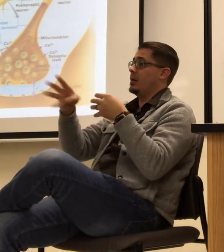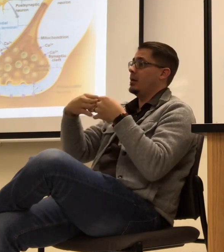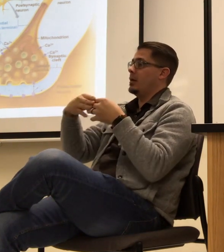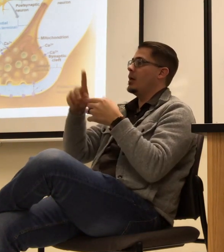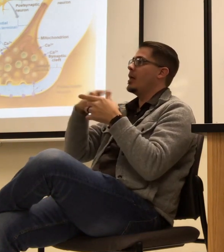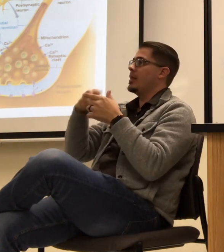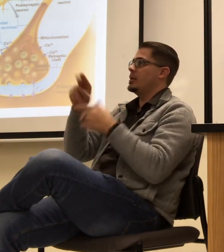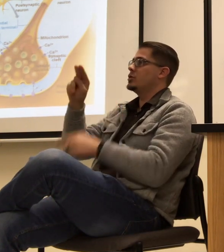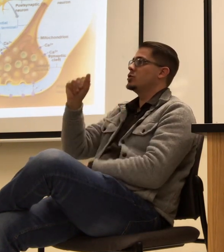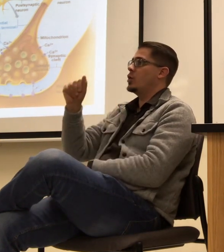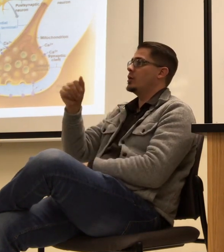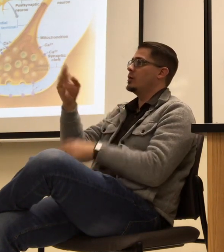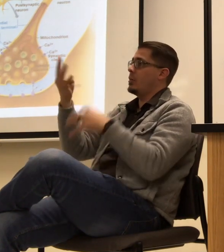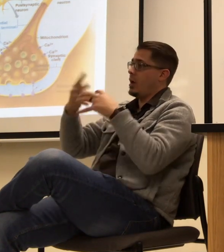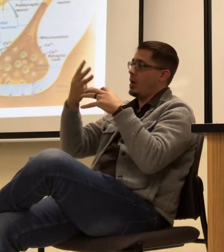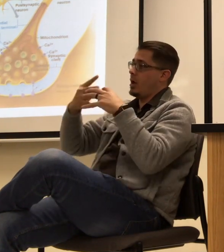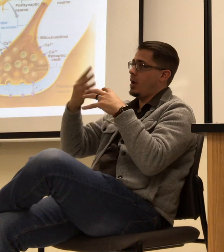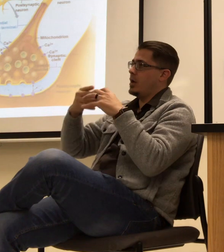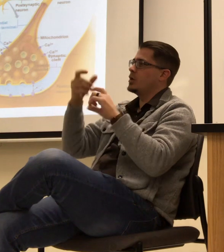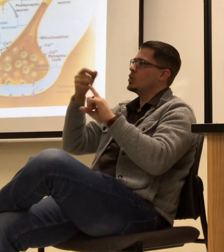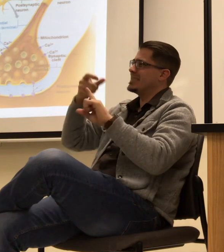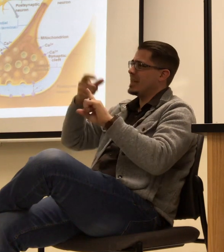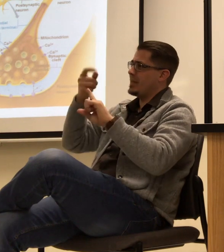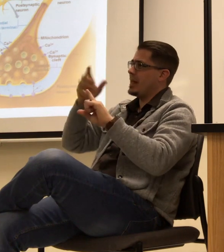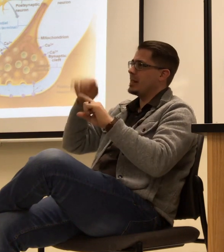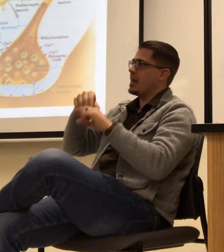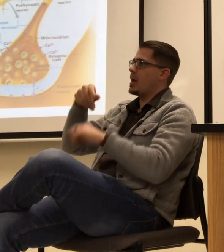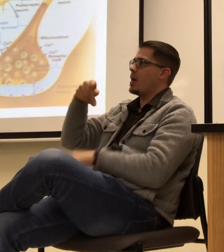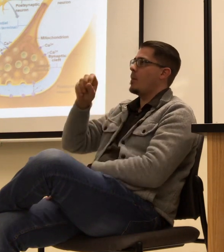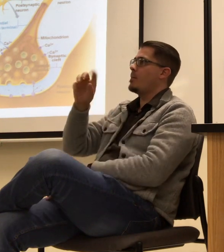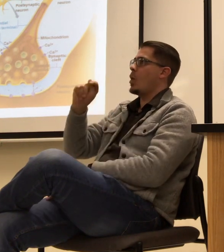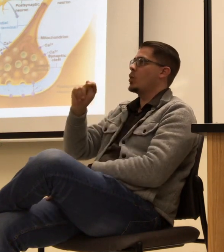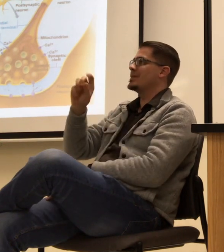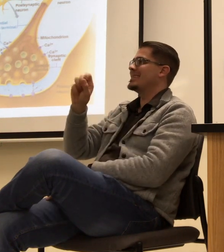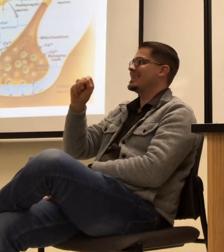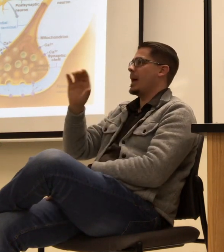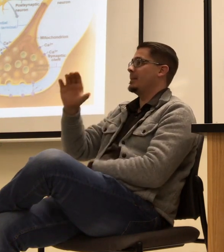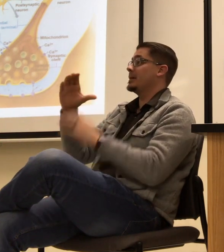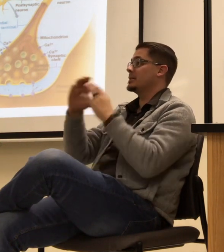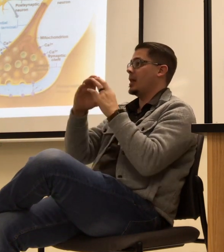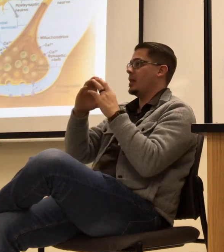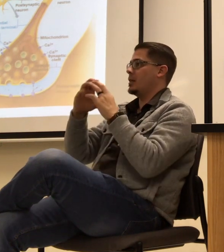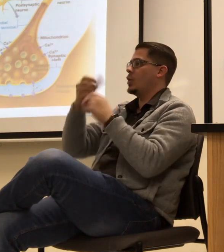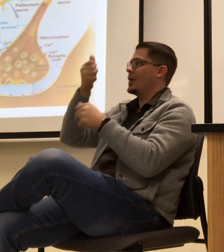an attempt to stimulate the postsynaptic cell. So at each little